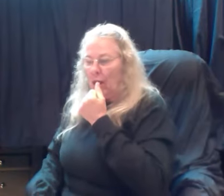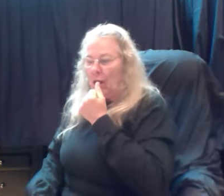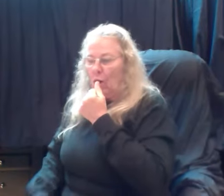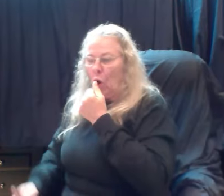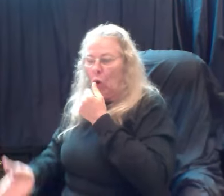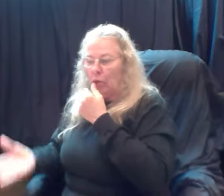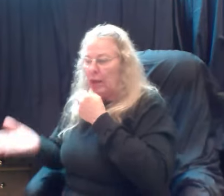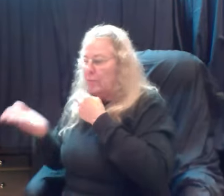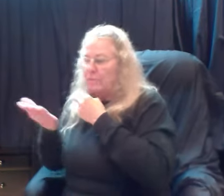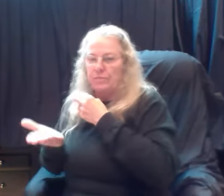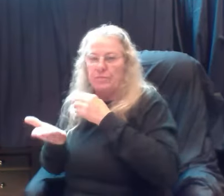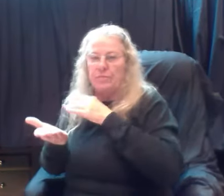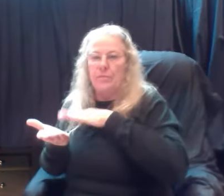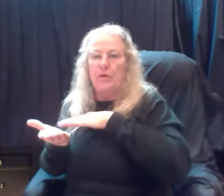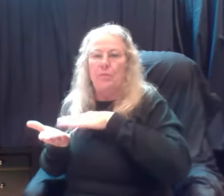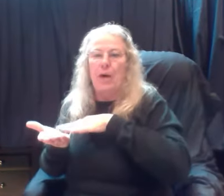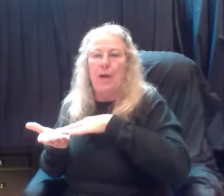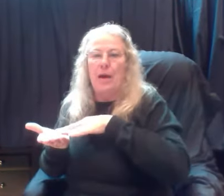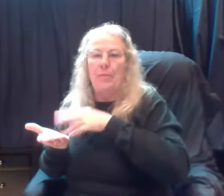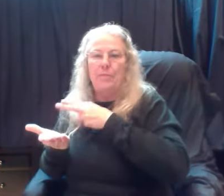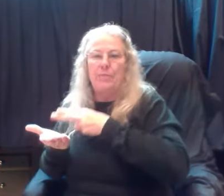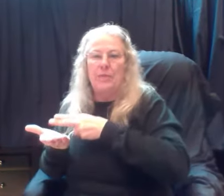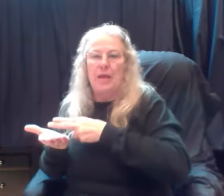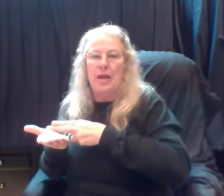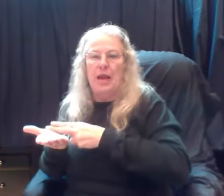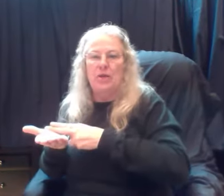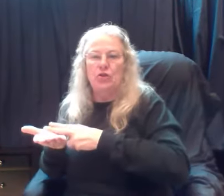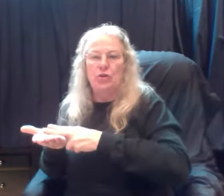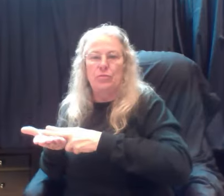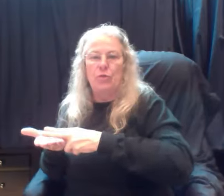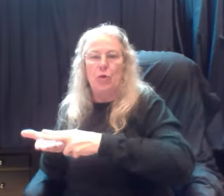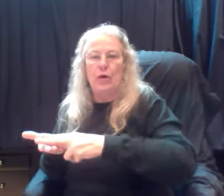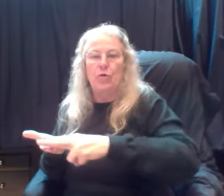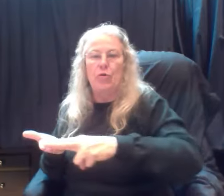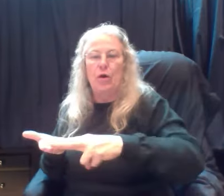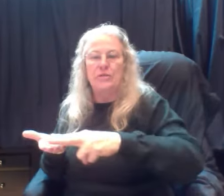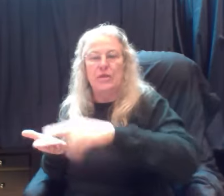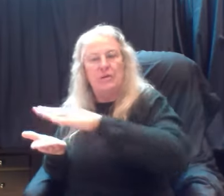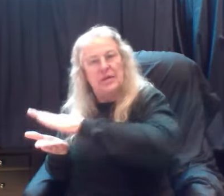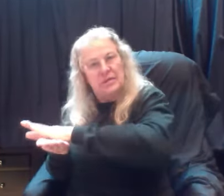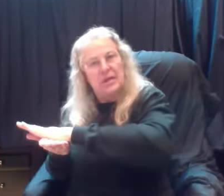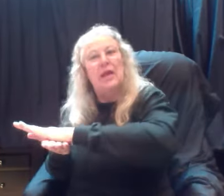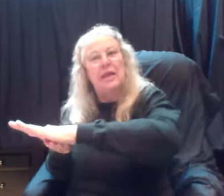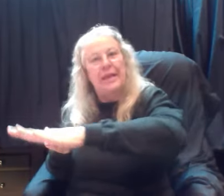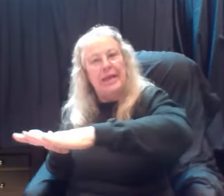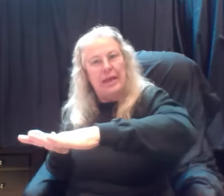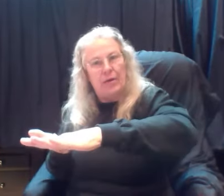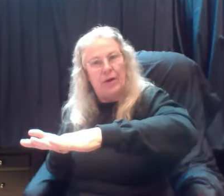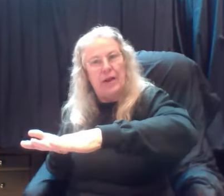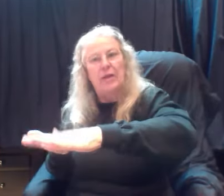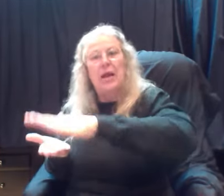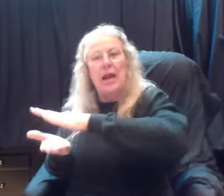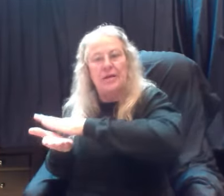Holy. Palm up. H. Going across. This is a clean area. And it's a